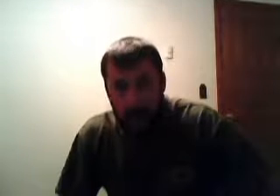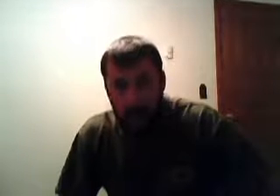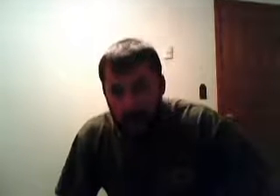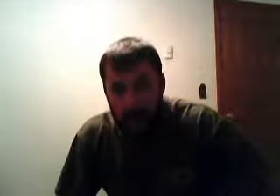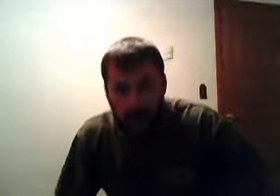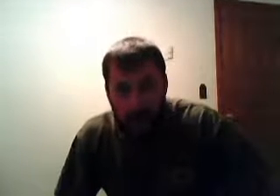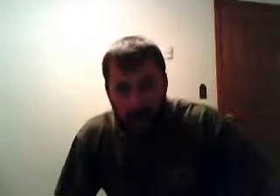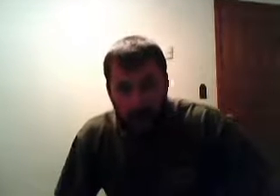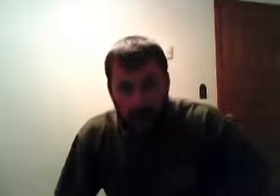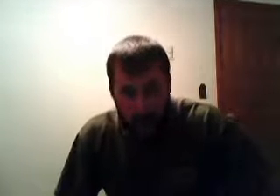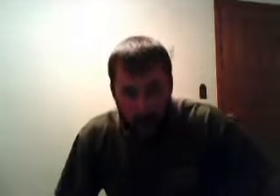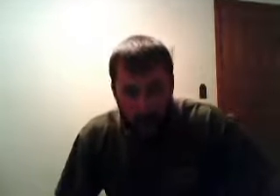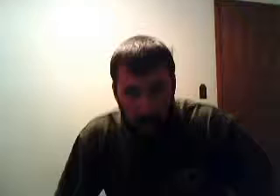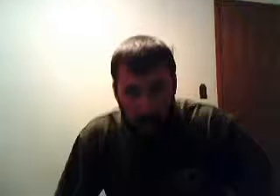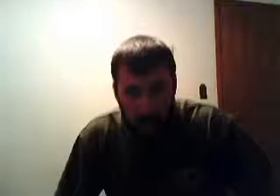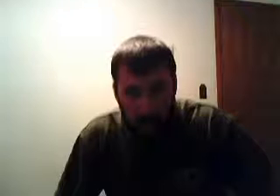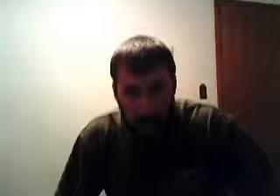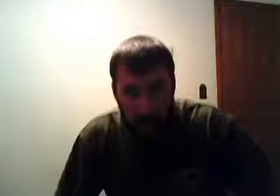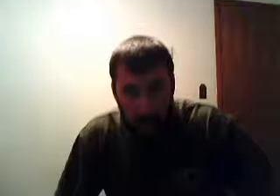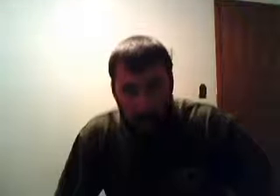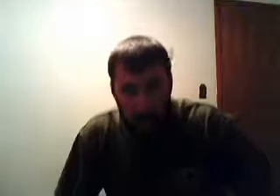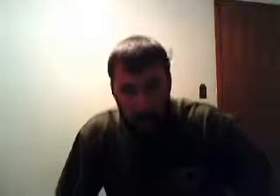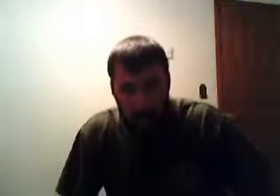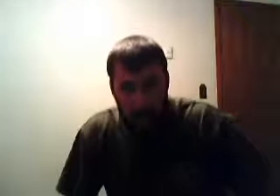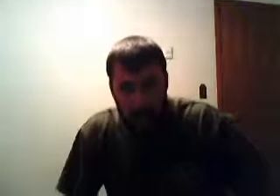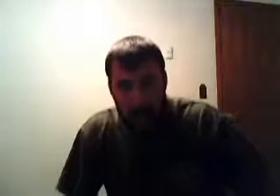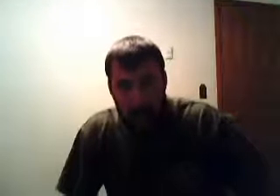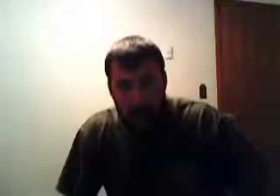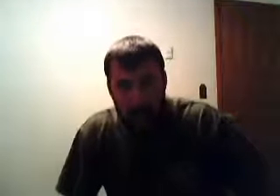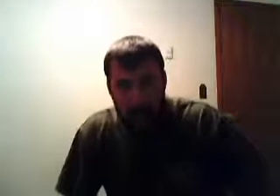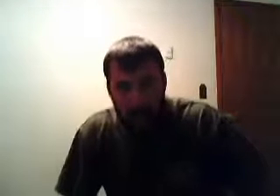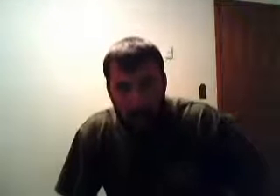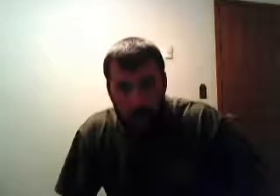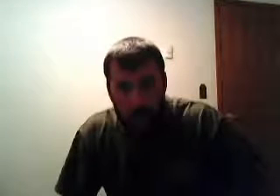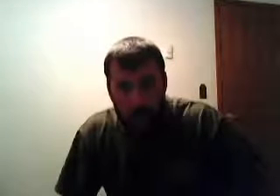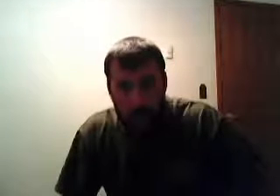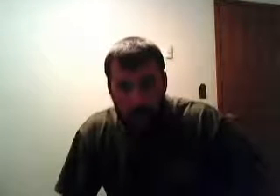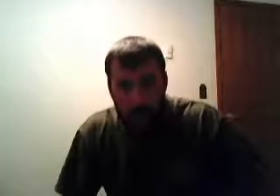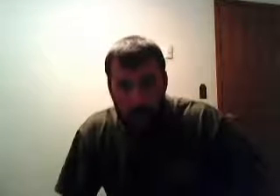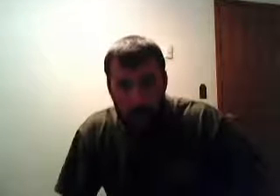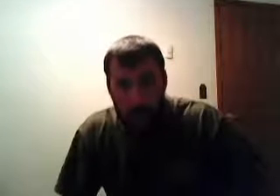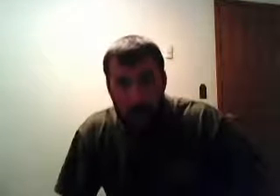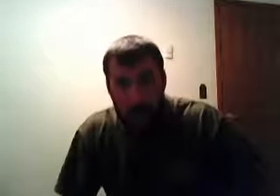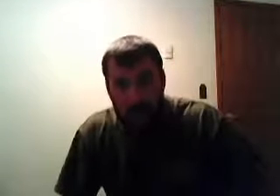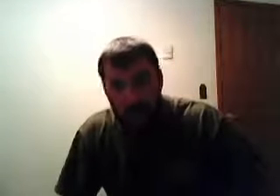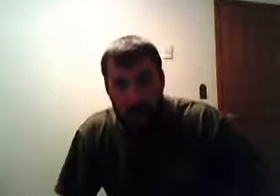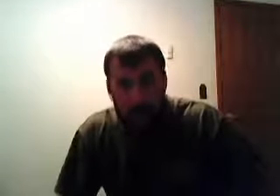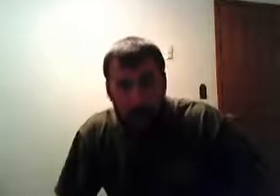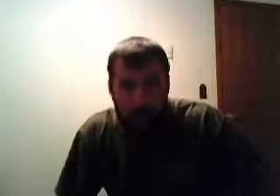pray to God in heaven that you'll get enough and that we can get this thing rolling before they even turn us off the